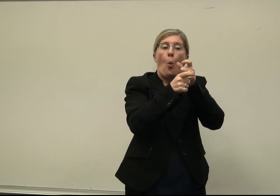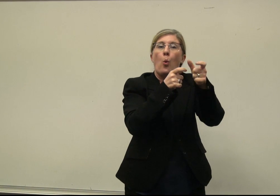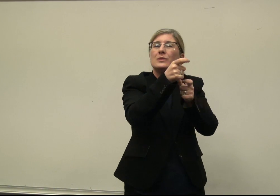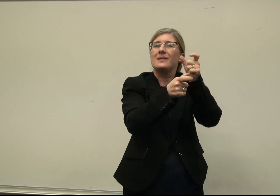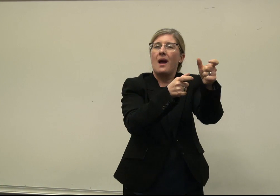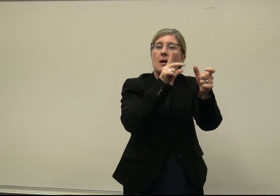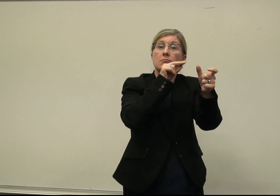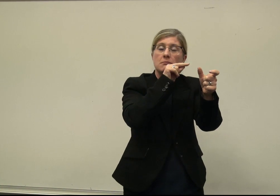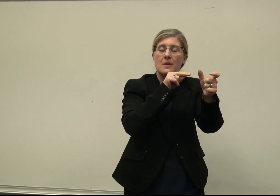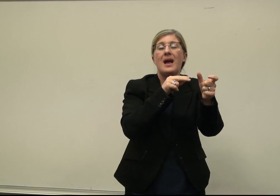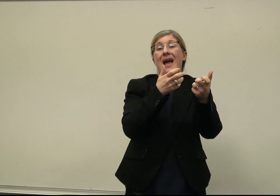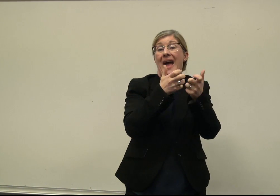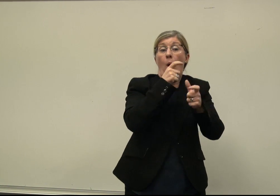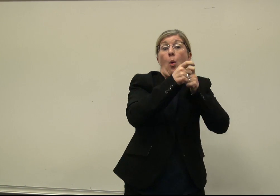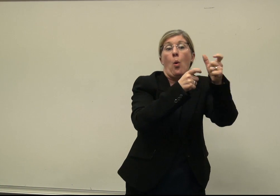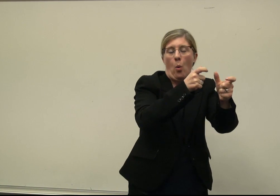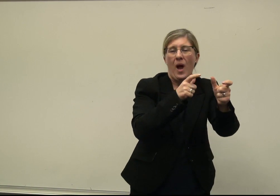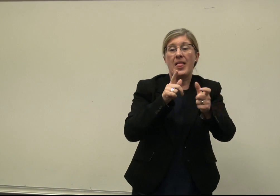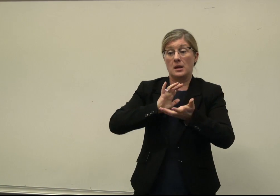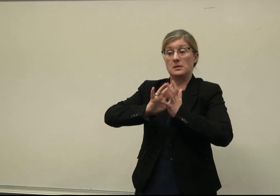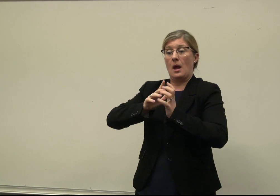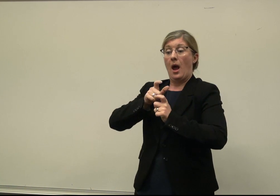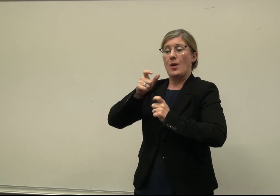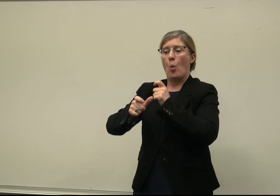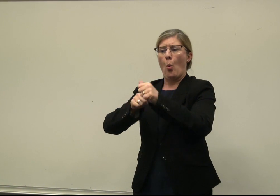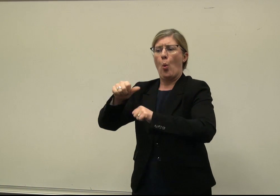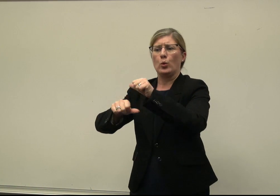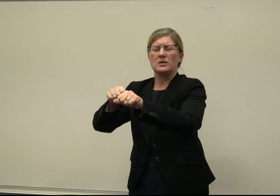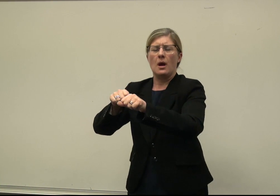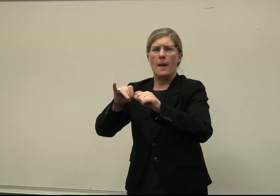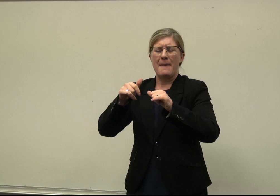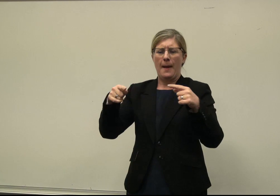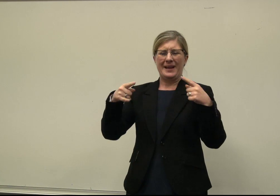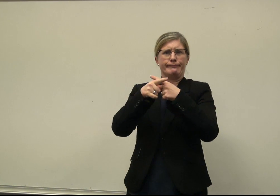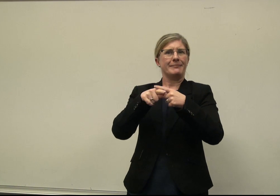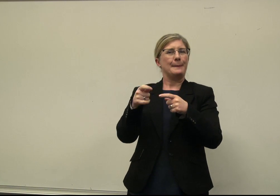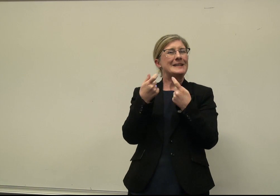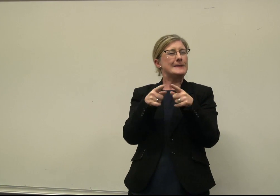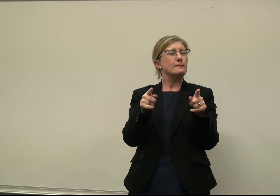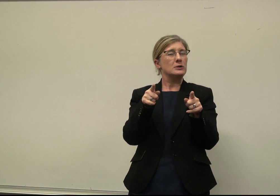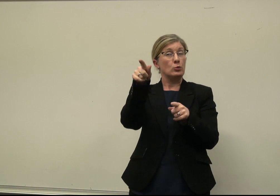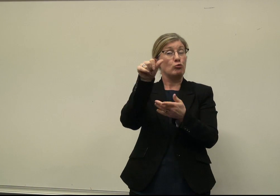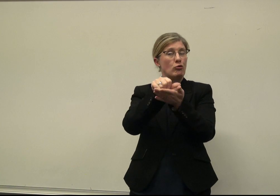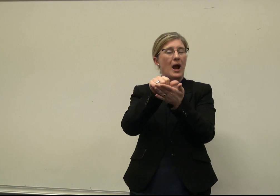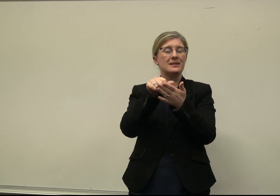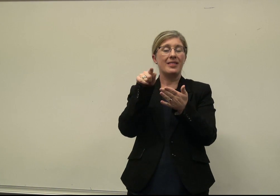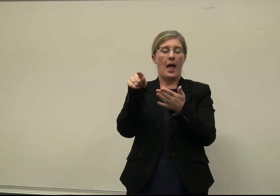so, how code blending works at that level is an